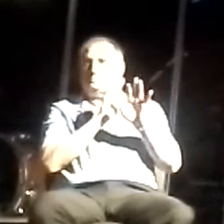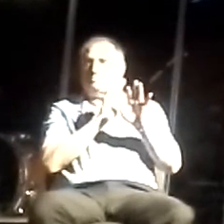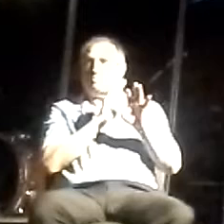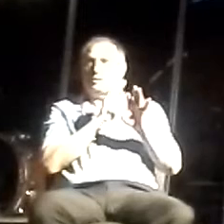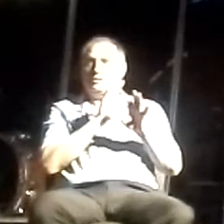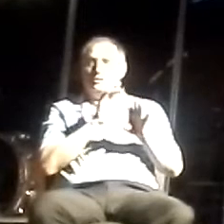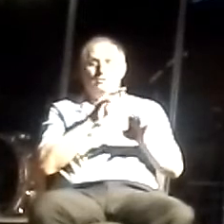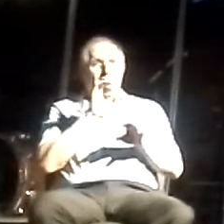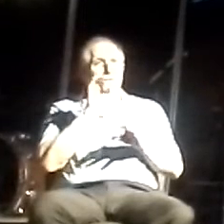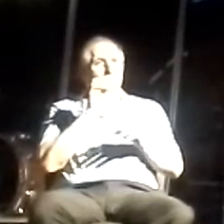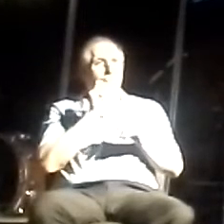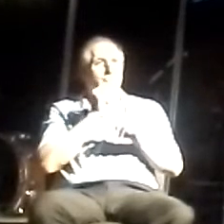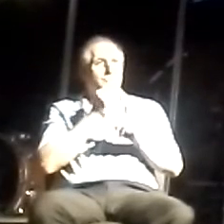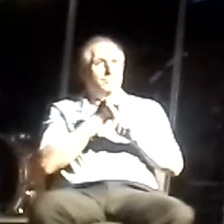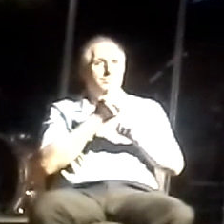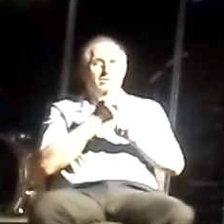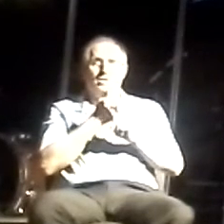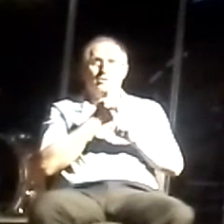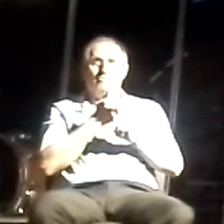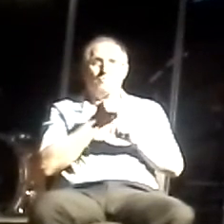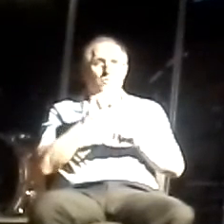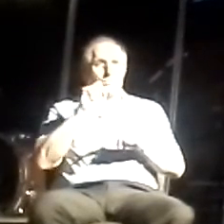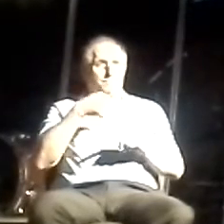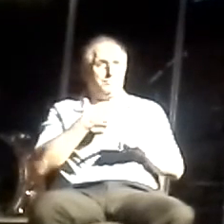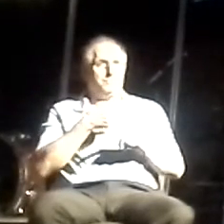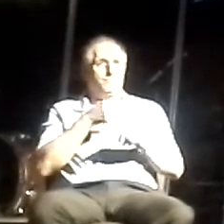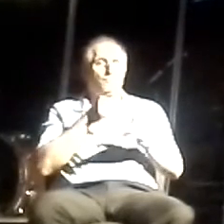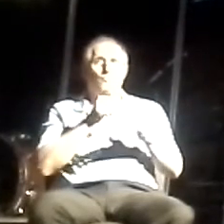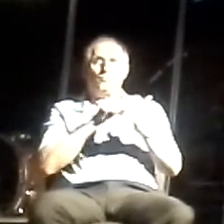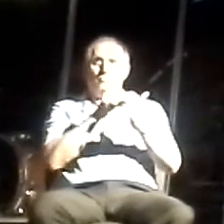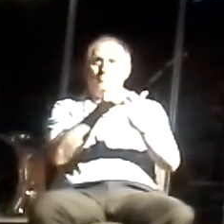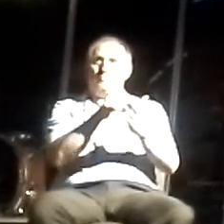You find yourself lately perpetually offended.